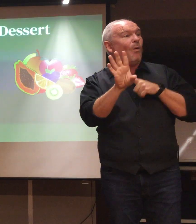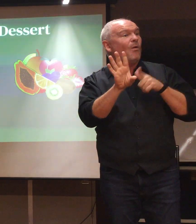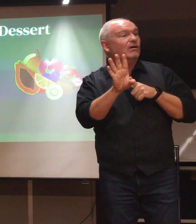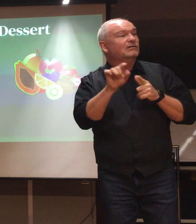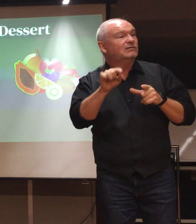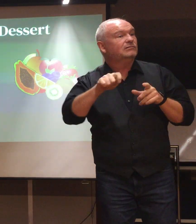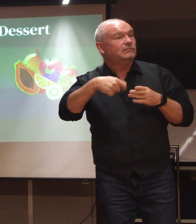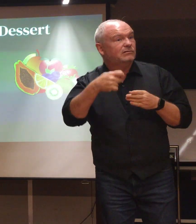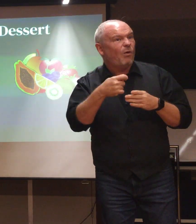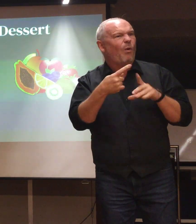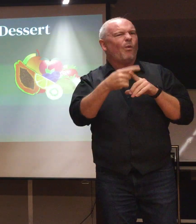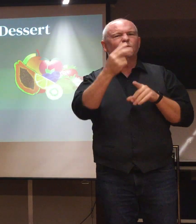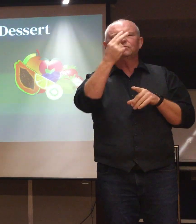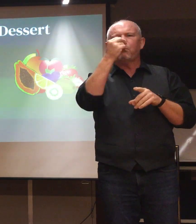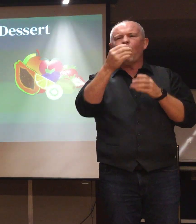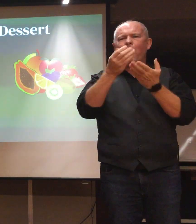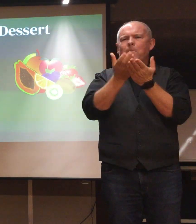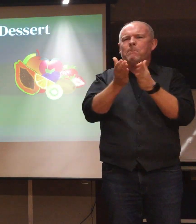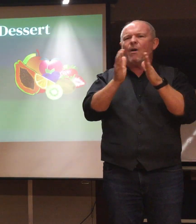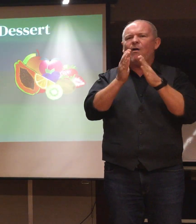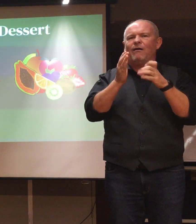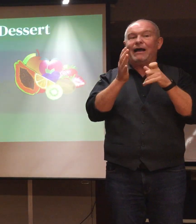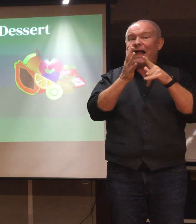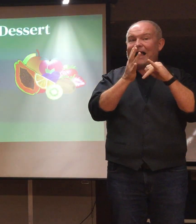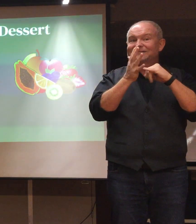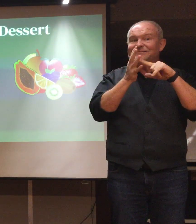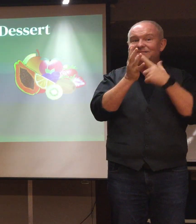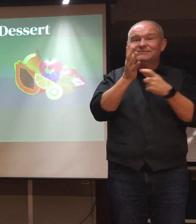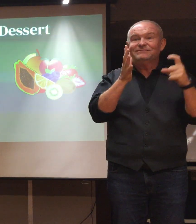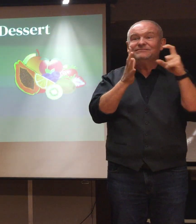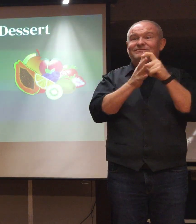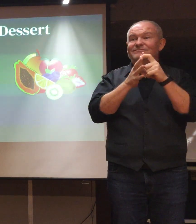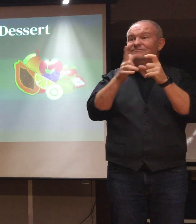or something like a small bowl of custard.